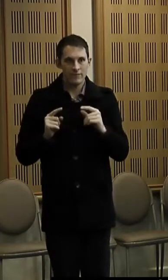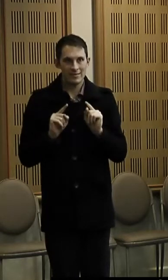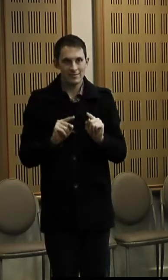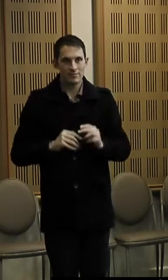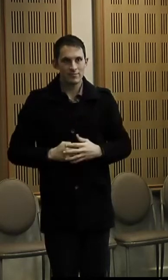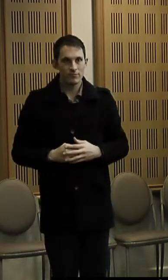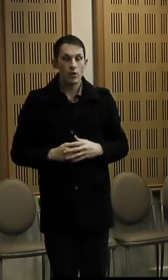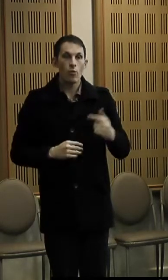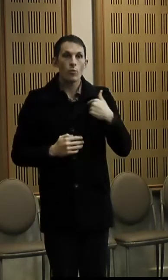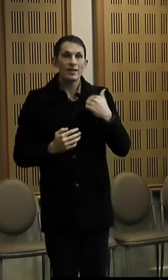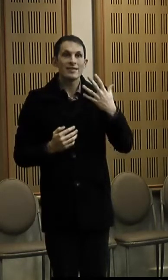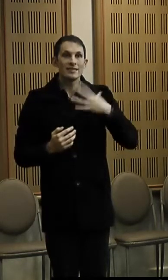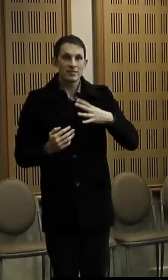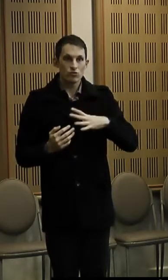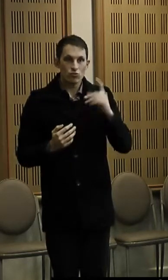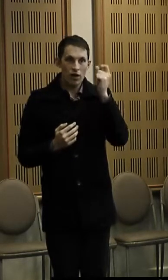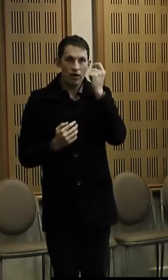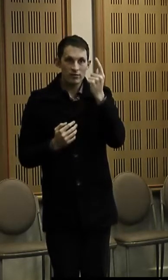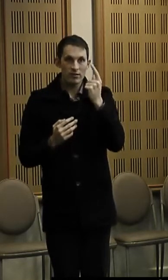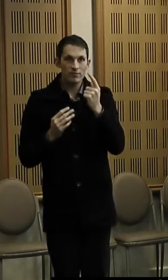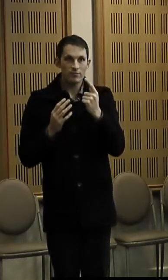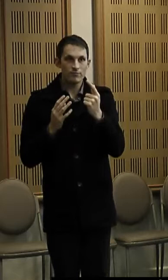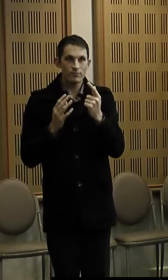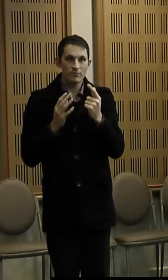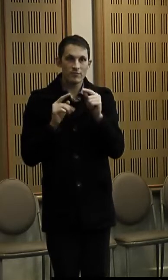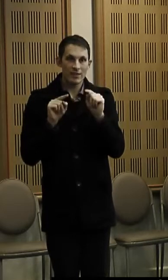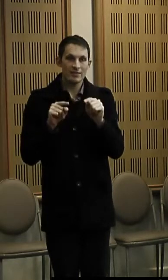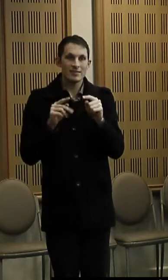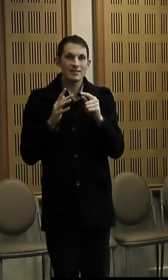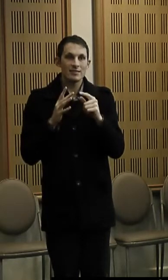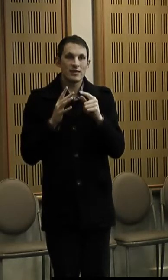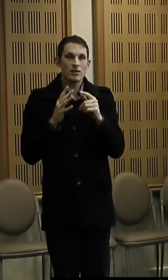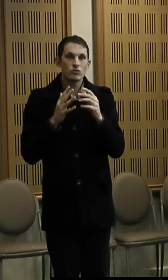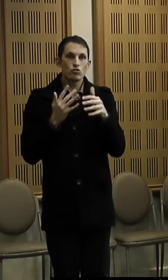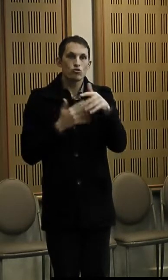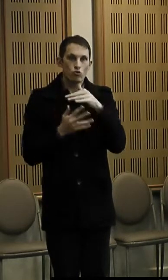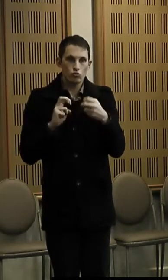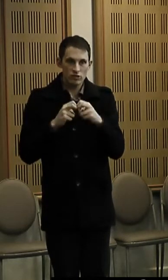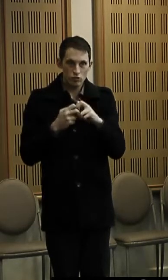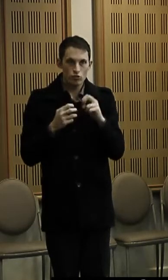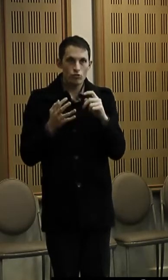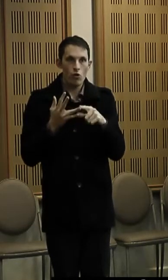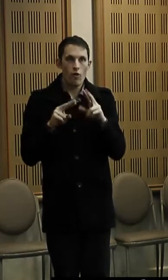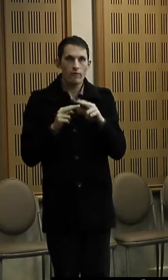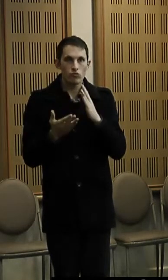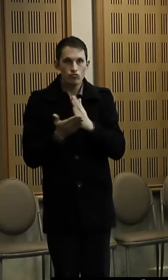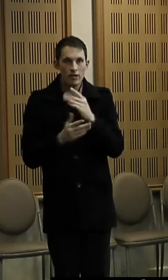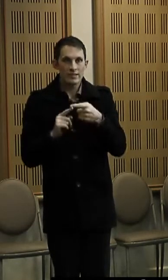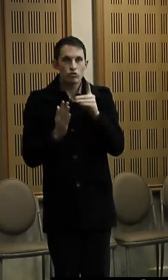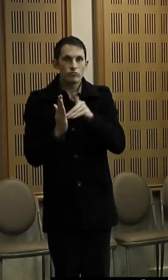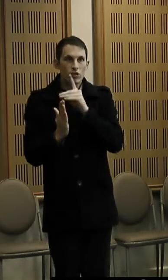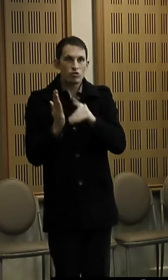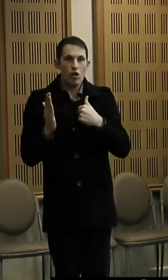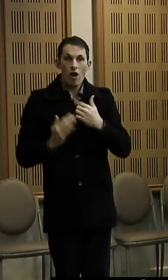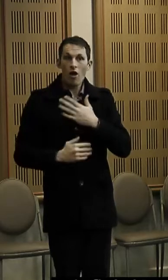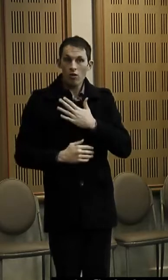Where we need to understand it as a social issue of rights and discrimination. So I'd love to see a